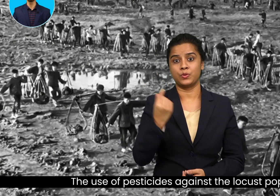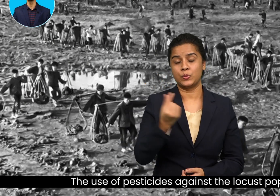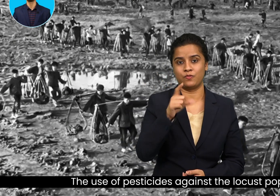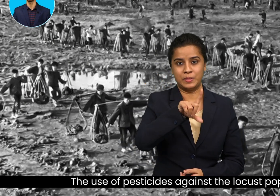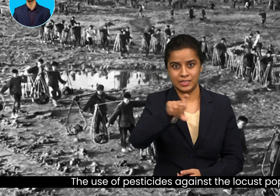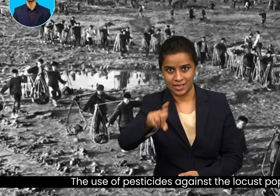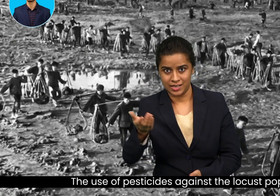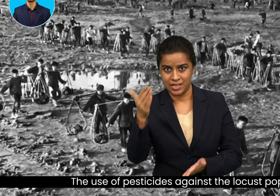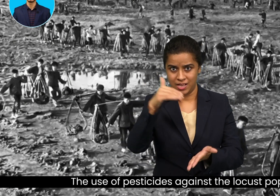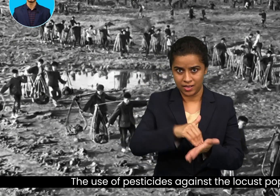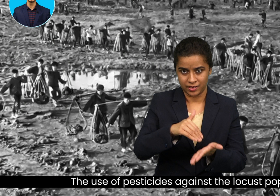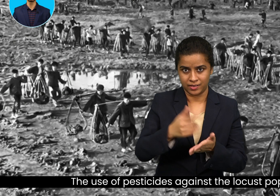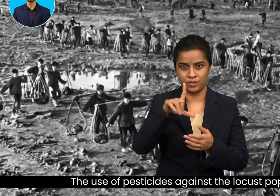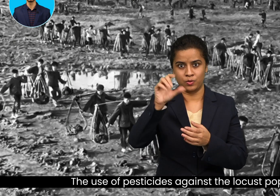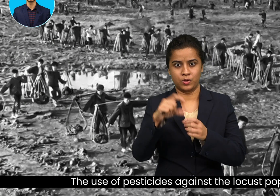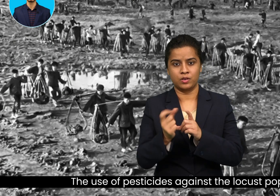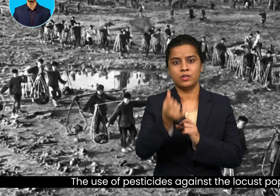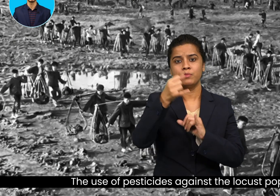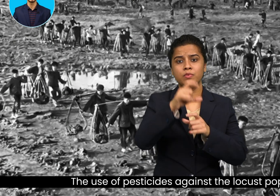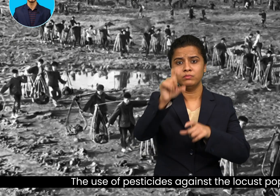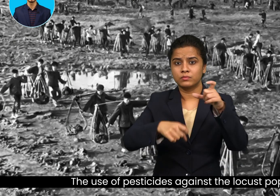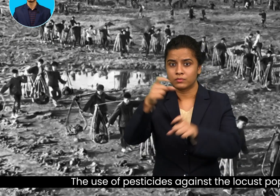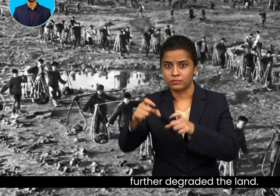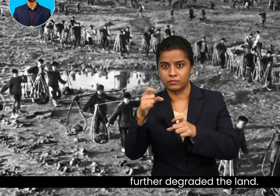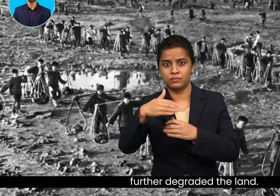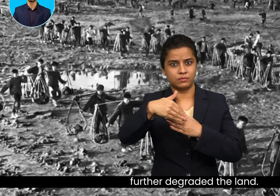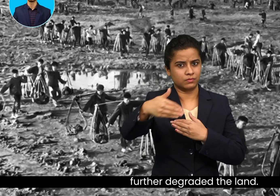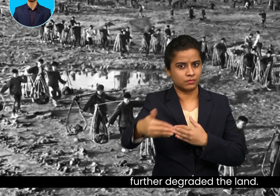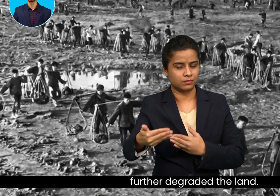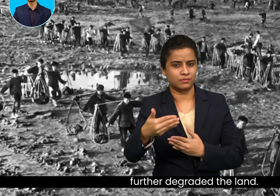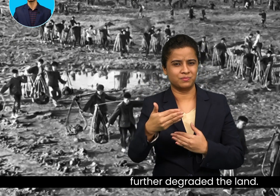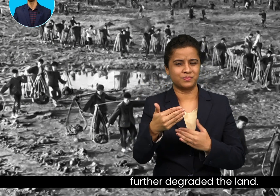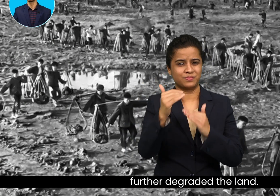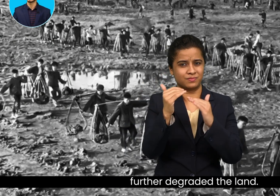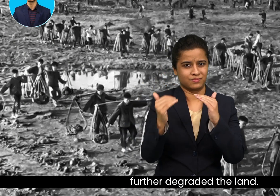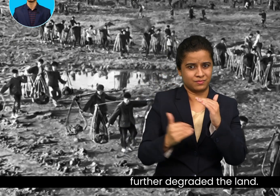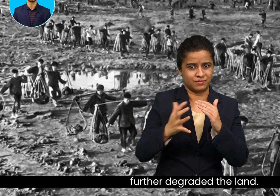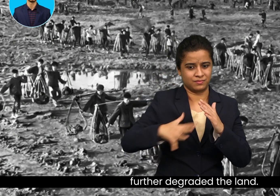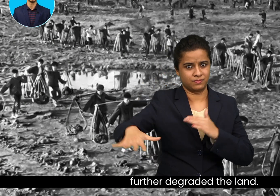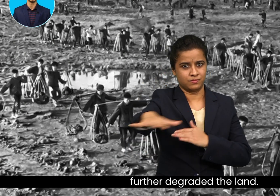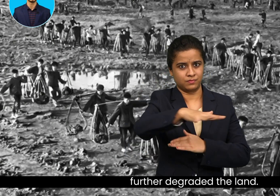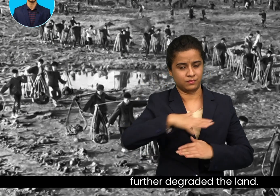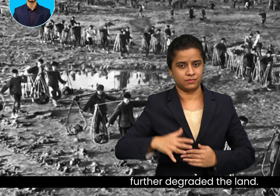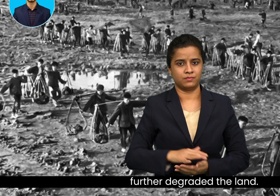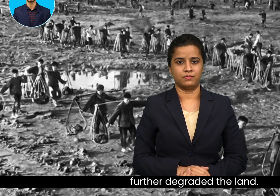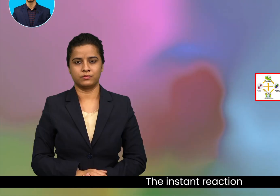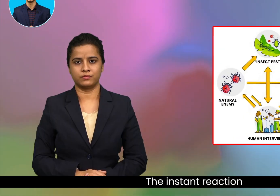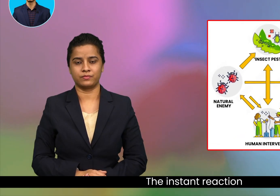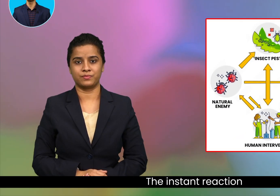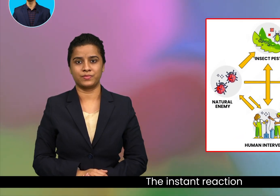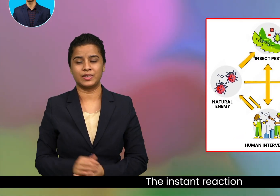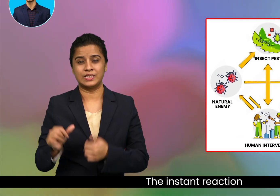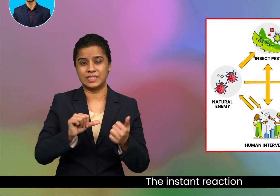The use of pesticide against the locust population further degraded the land.